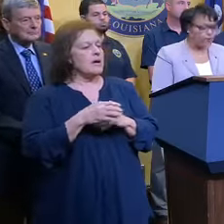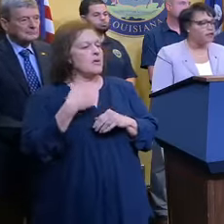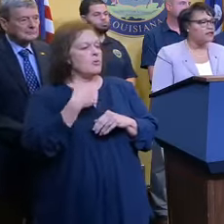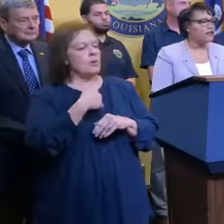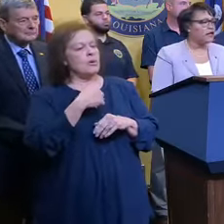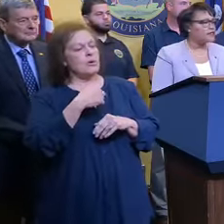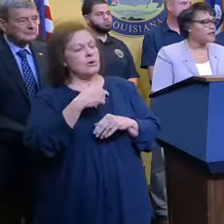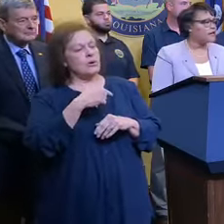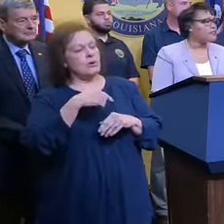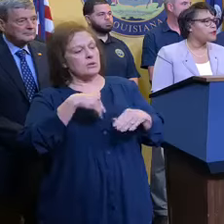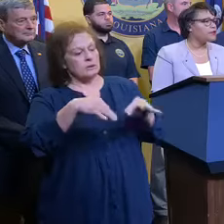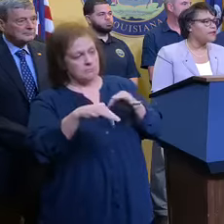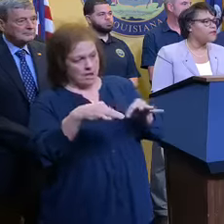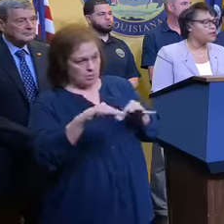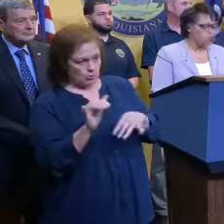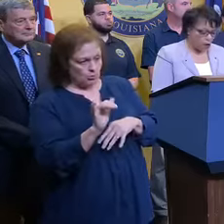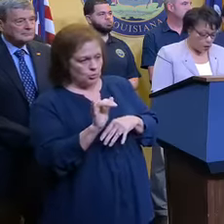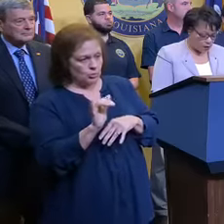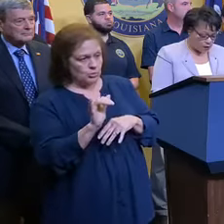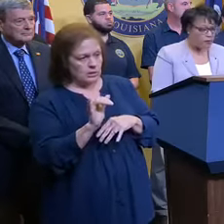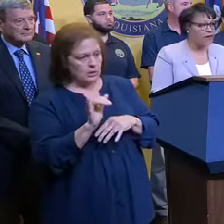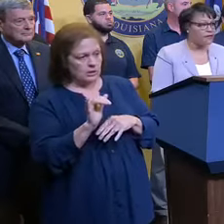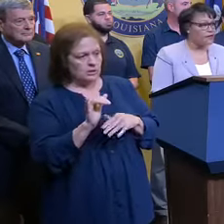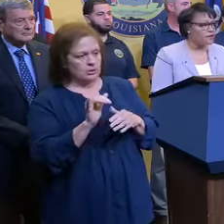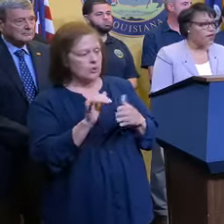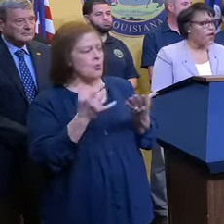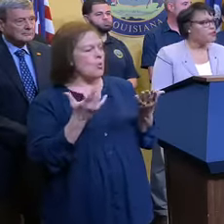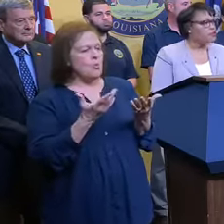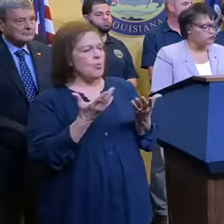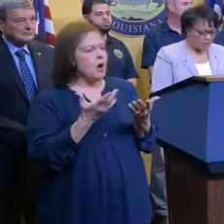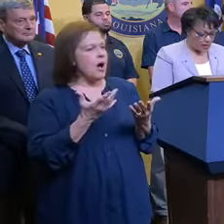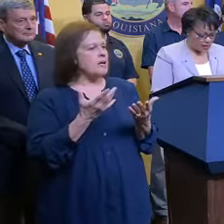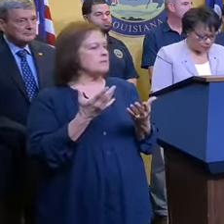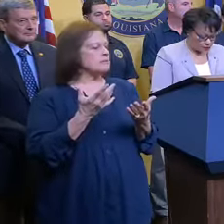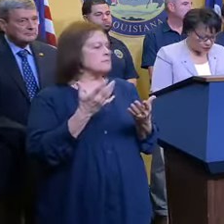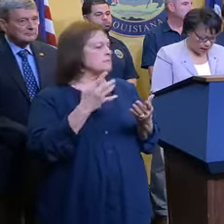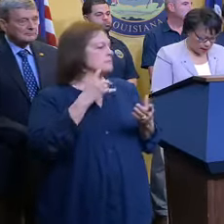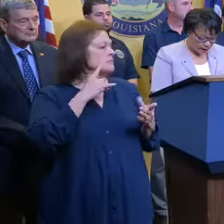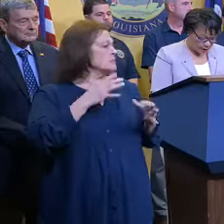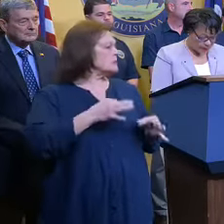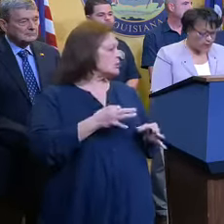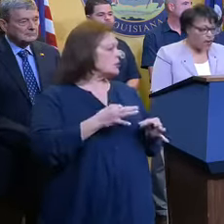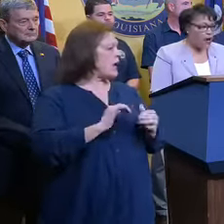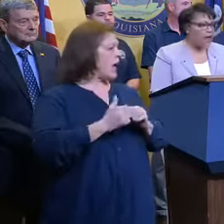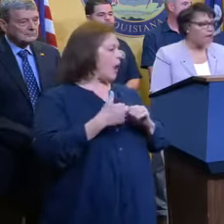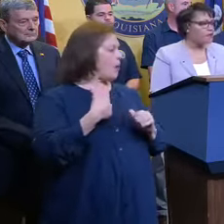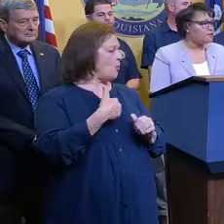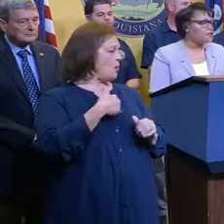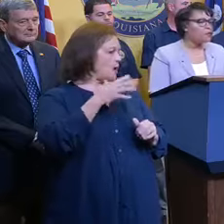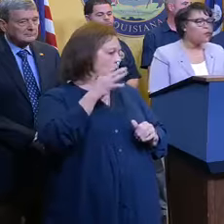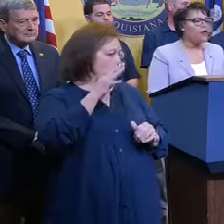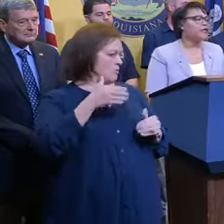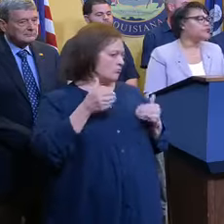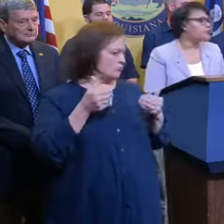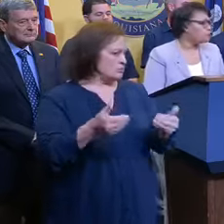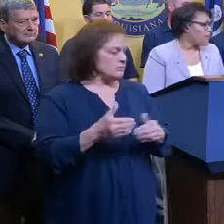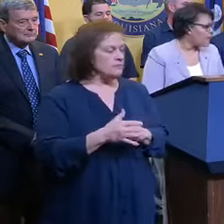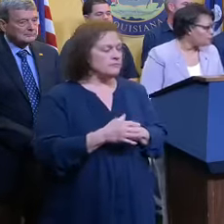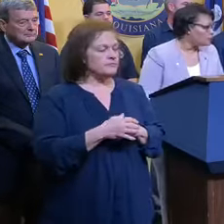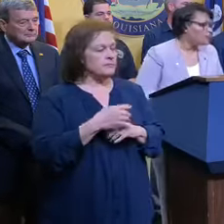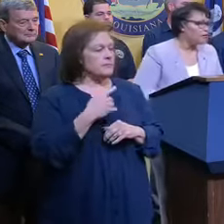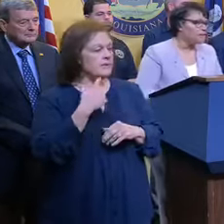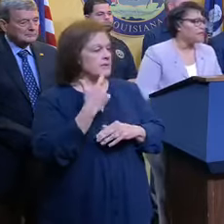explain really the next steps as it relates to our collective and unified response. As of this morning, as you